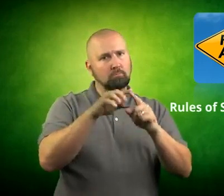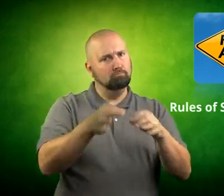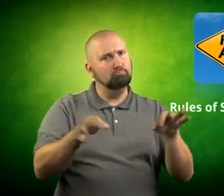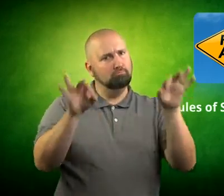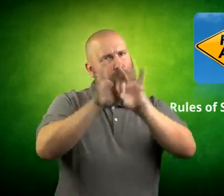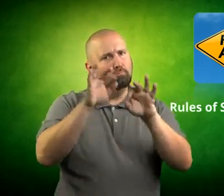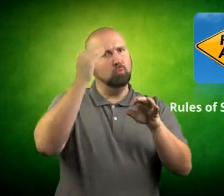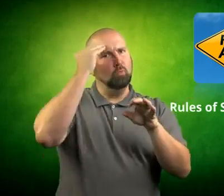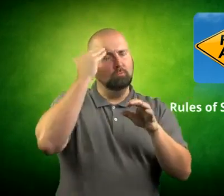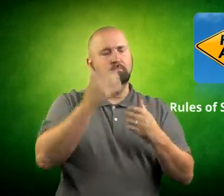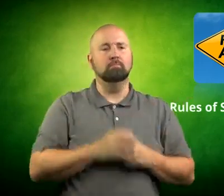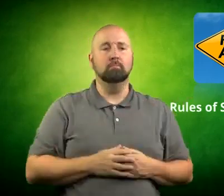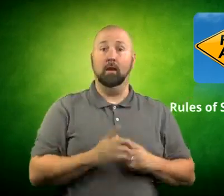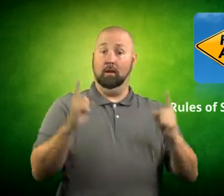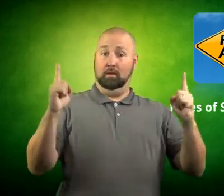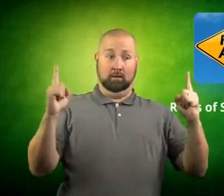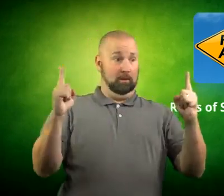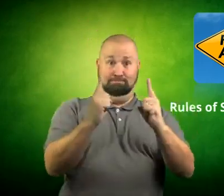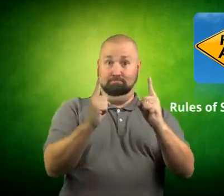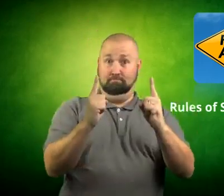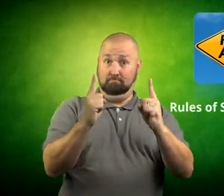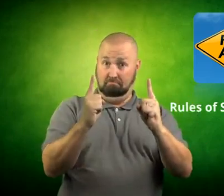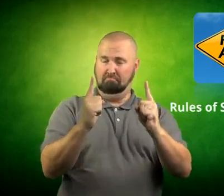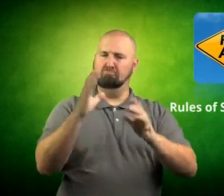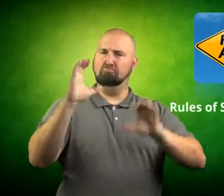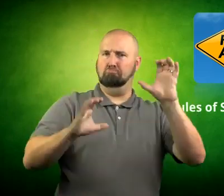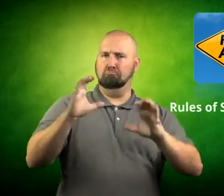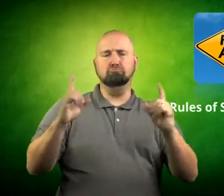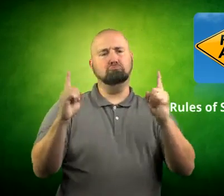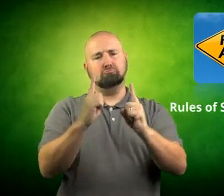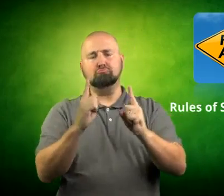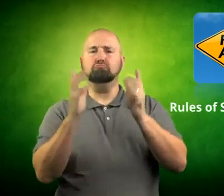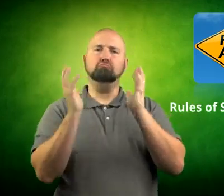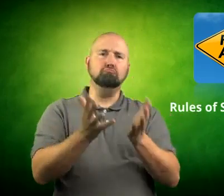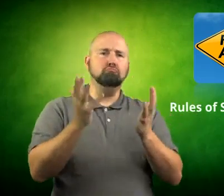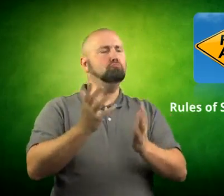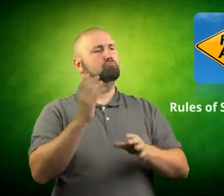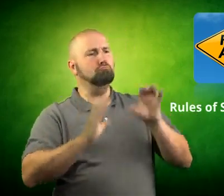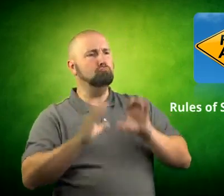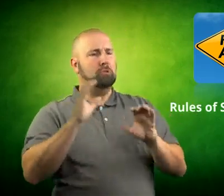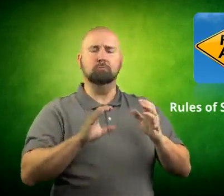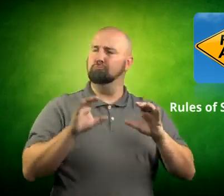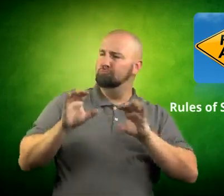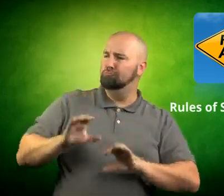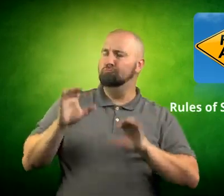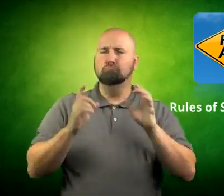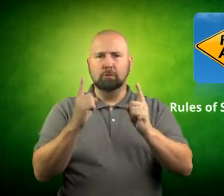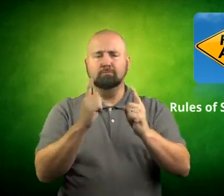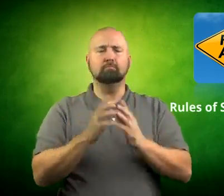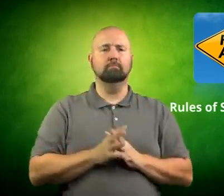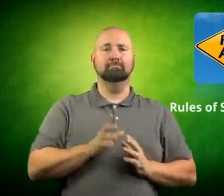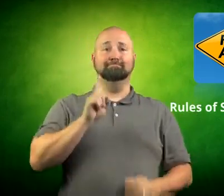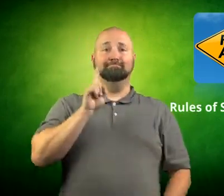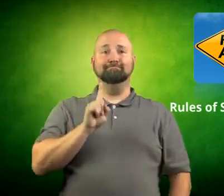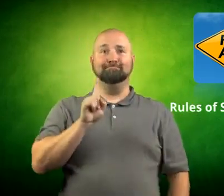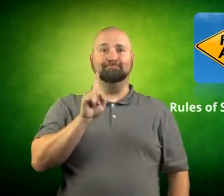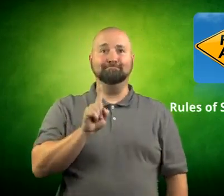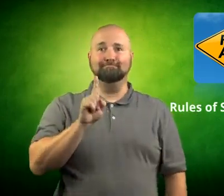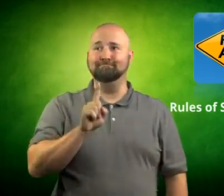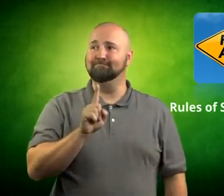And it's important to know all these rules I've been telling you. Let's say you need to go past two individuals